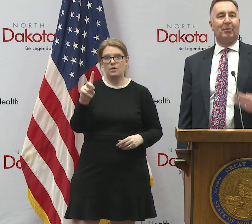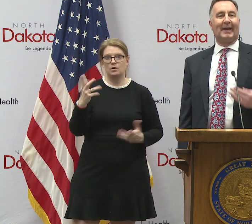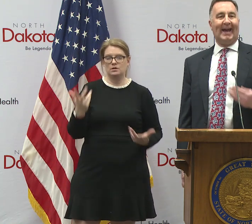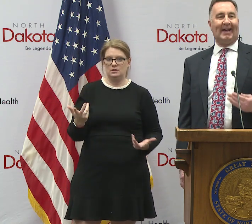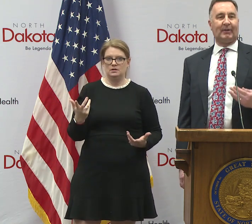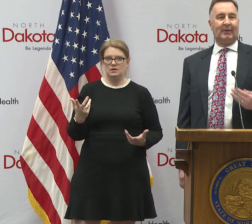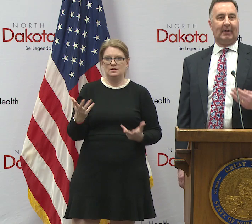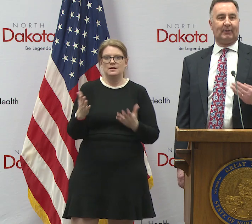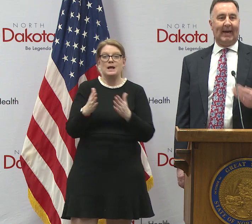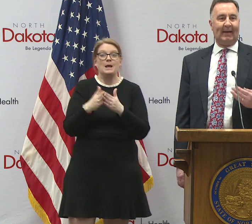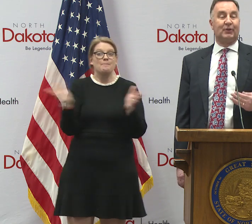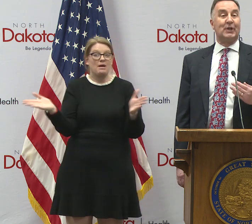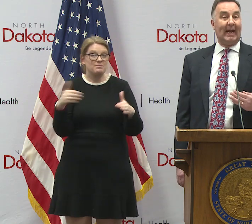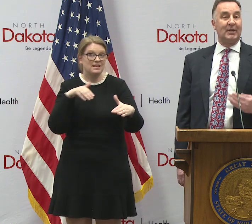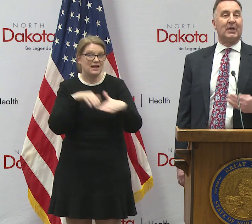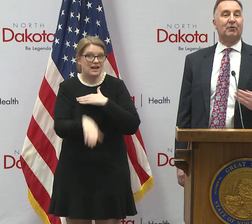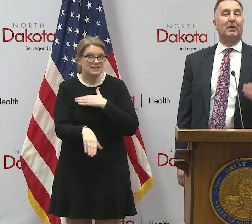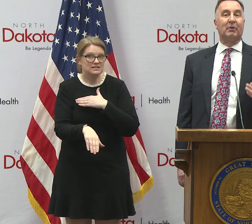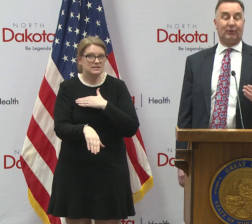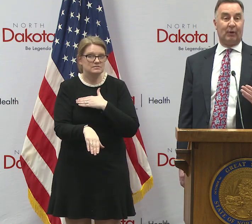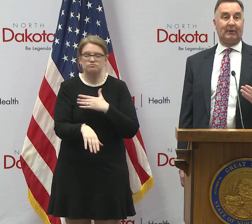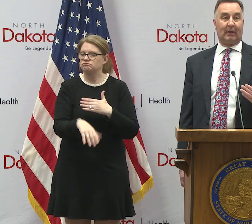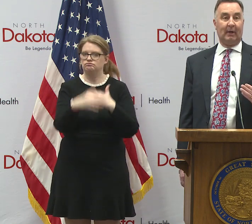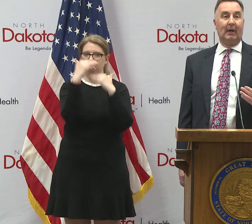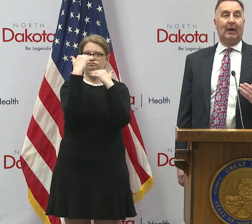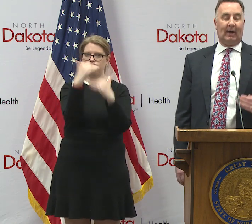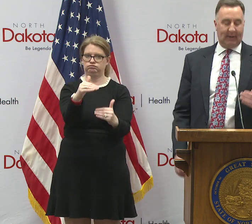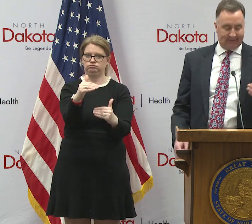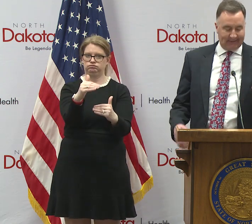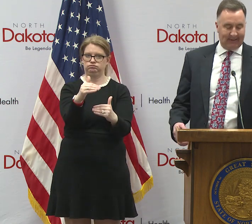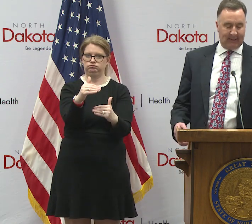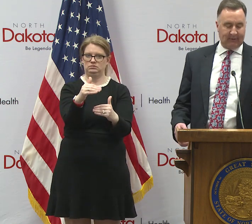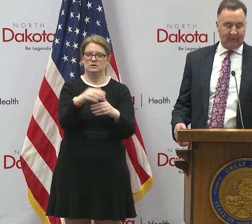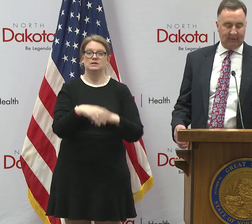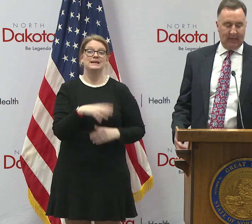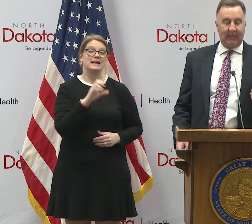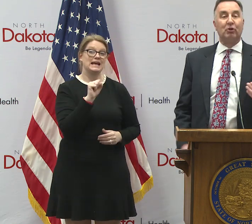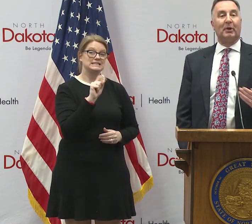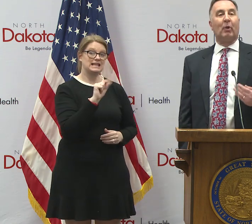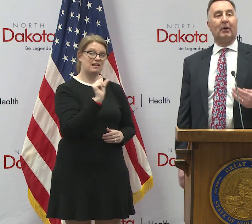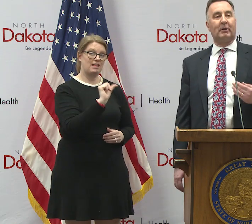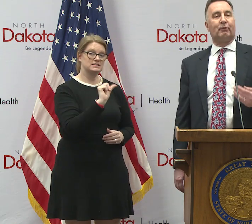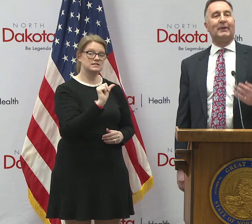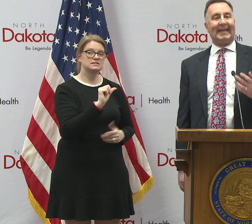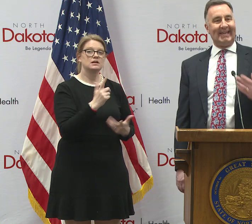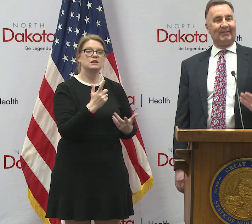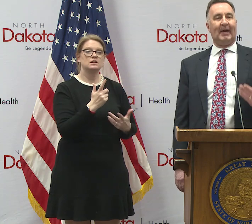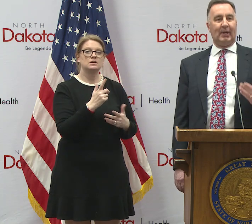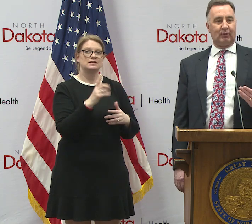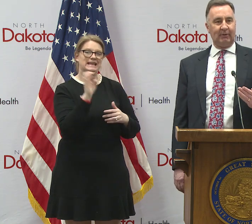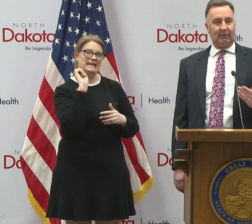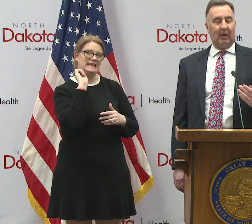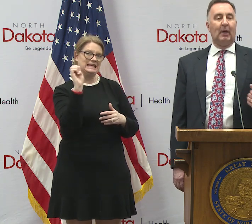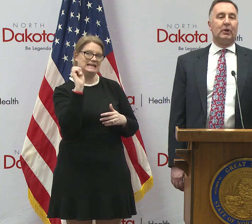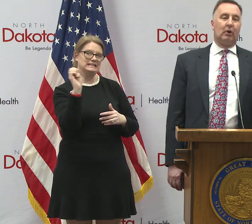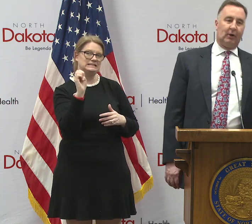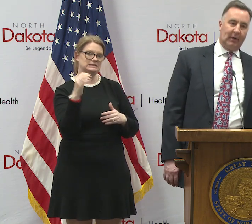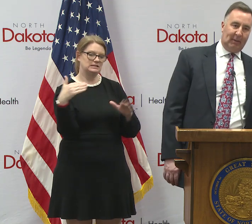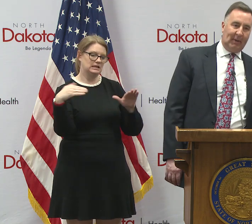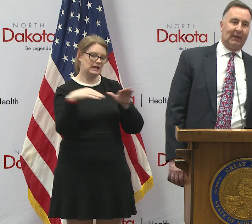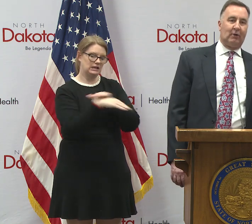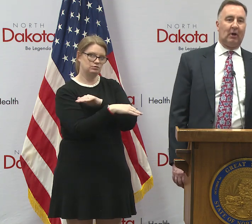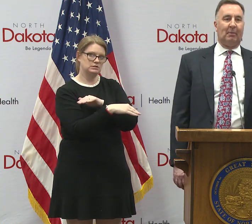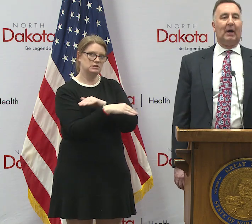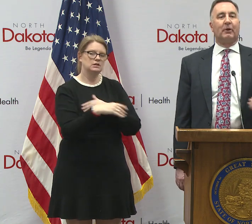that public access has changed, has been restricted. At St. Alexius, you'll be routed through the east entrance. You